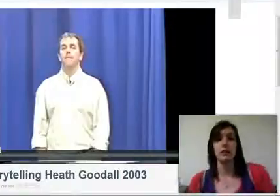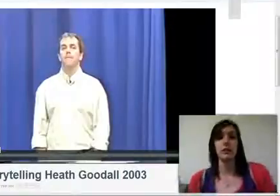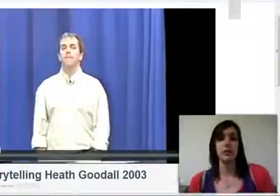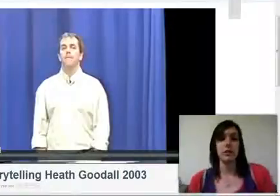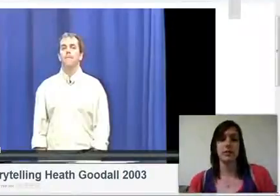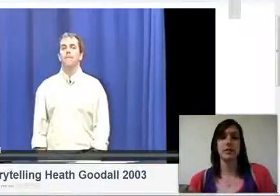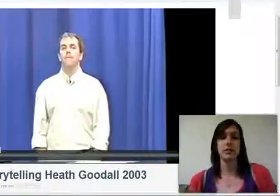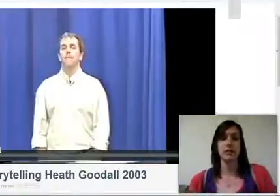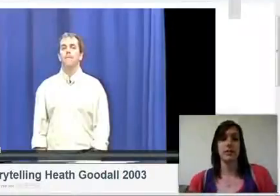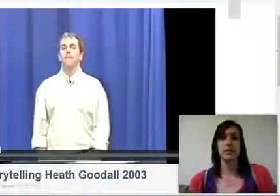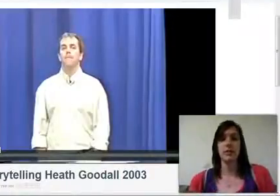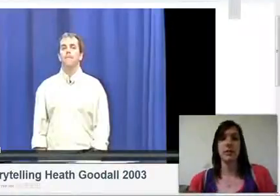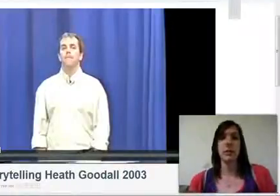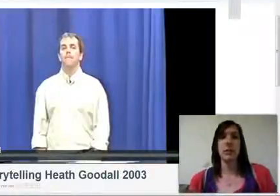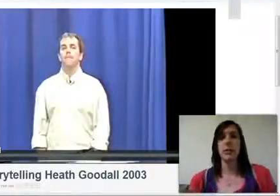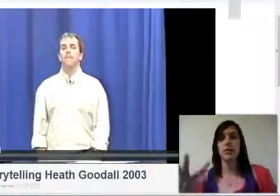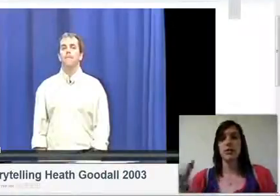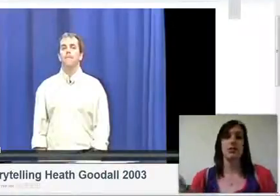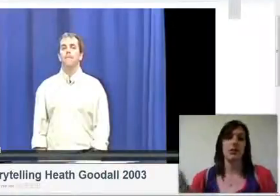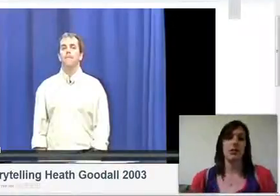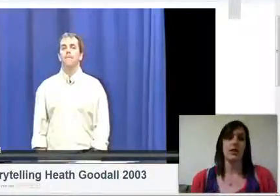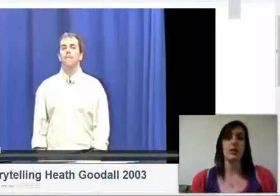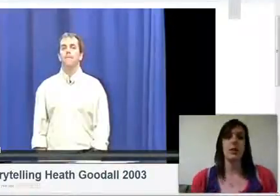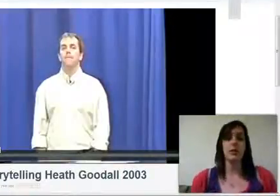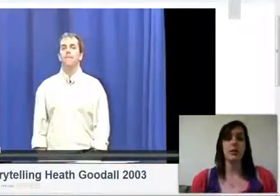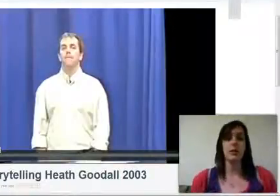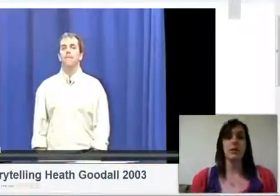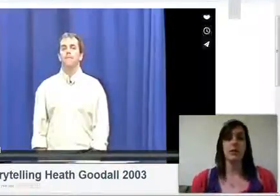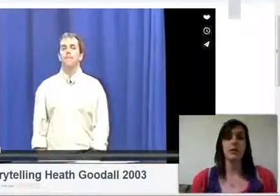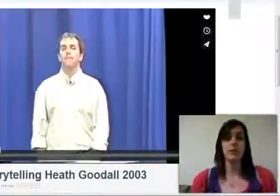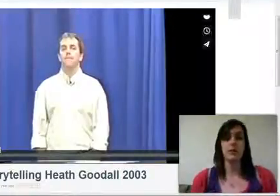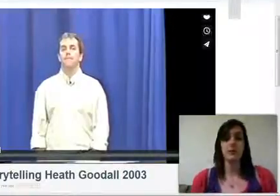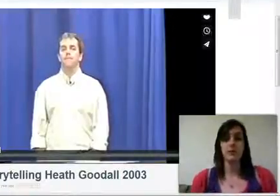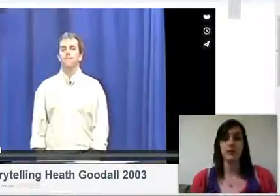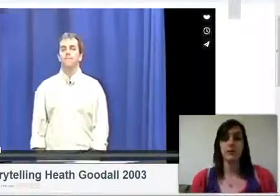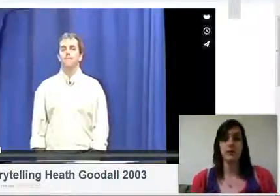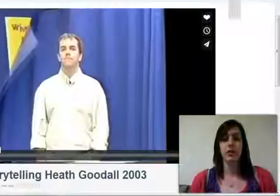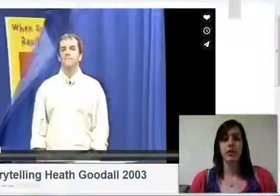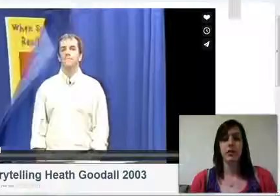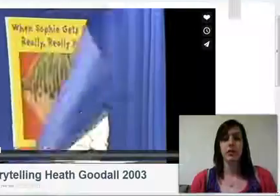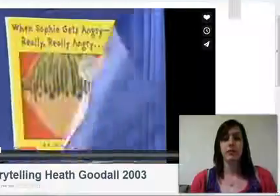saying the person's name is just to say the name.